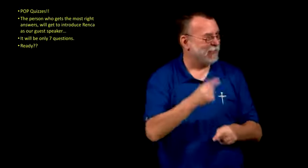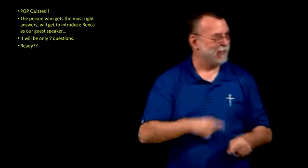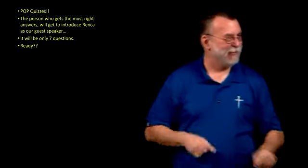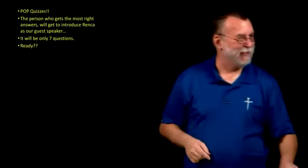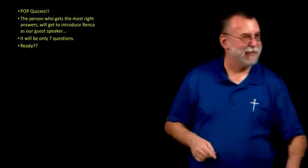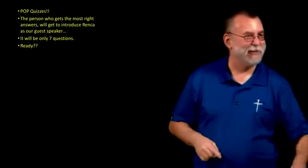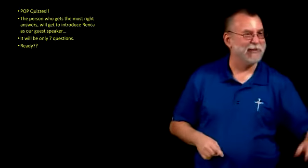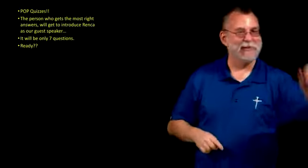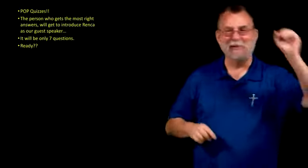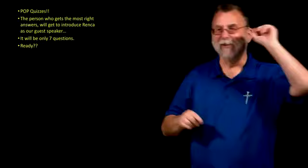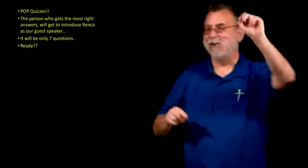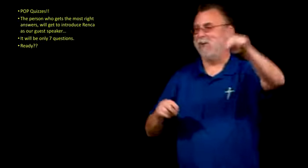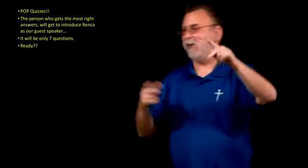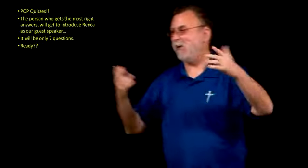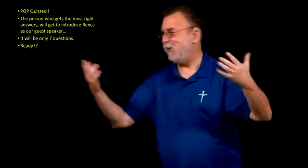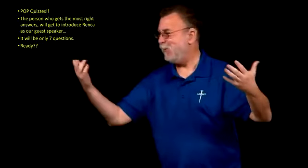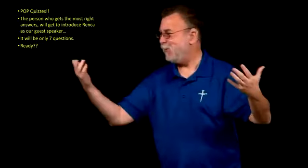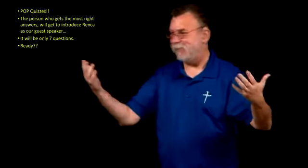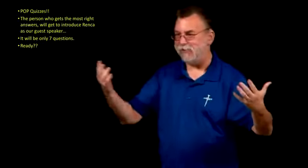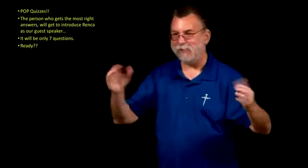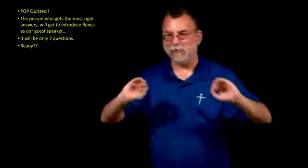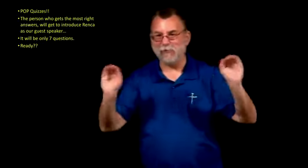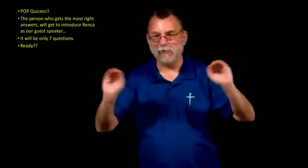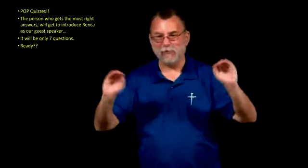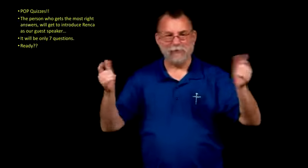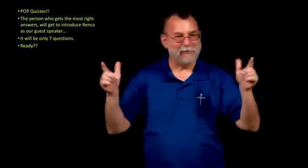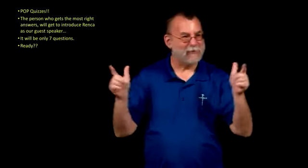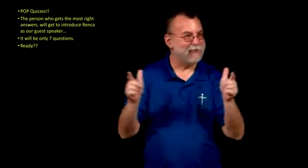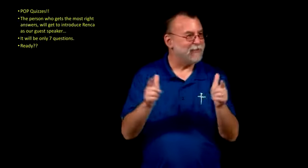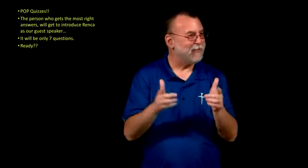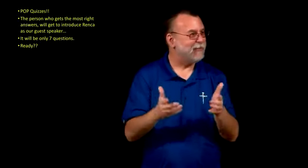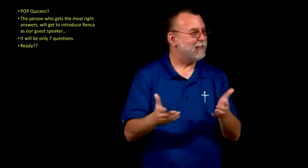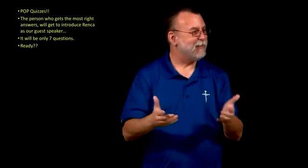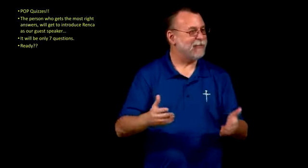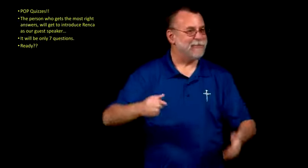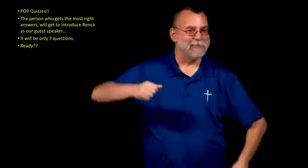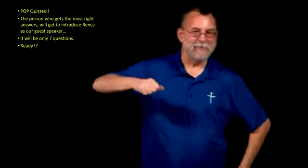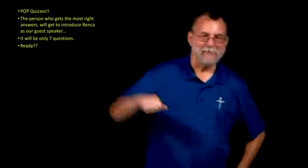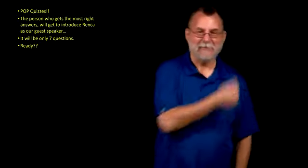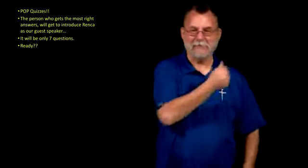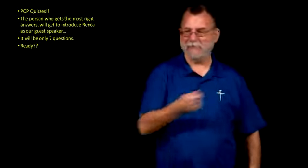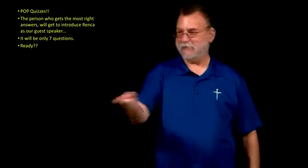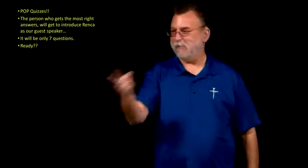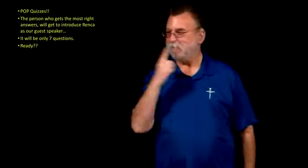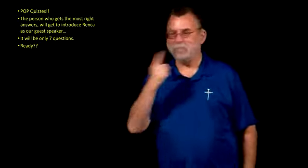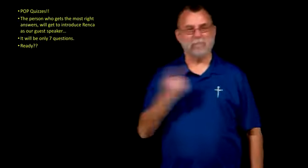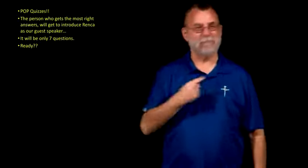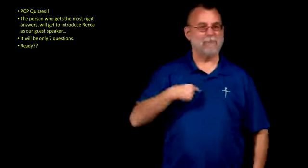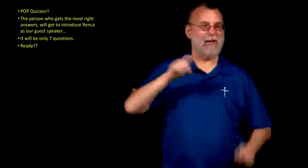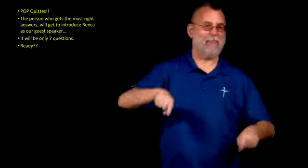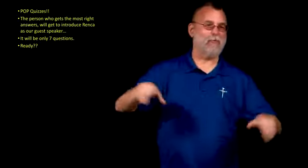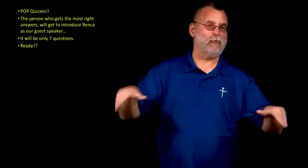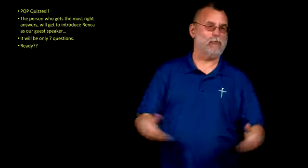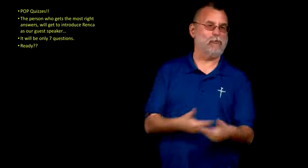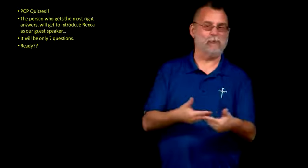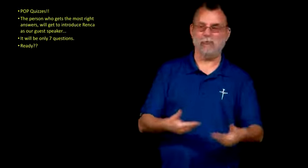It says, oh, this person doesn't want to say it. They're being quiet. Okay, well, the group of people, no one's left standing. Okay, I guess